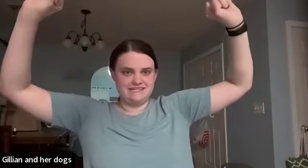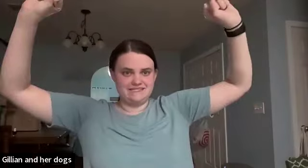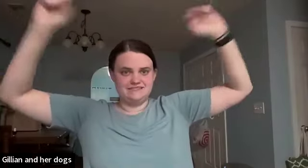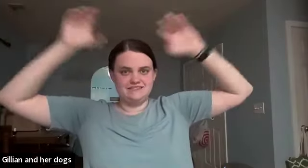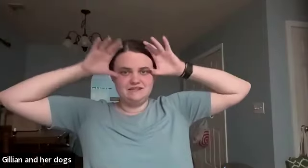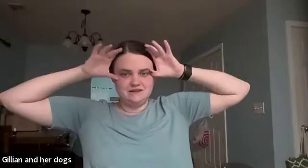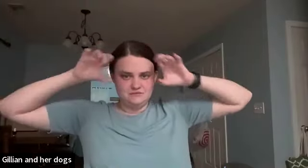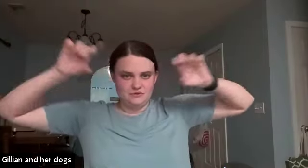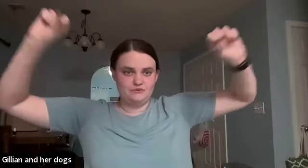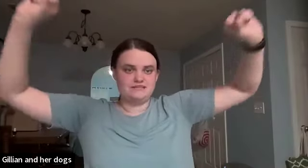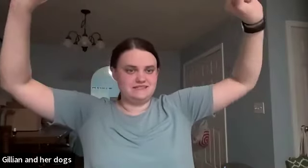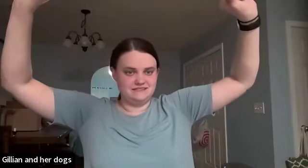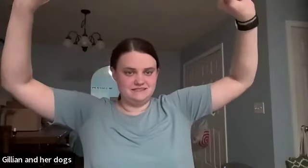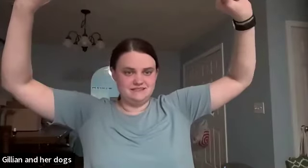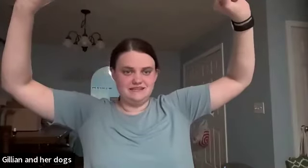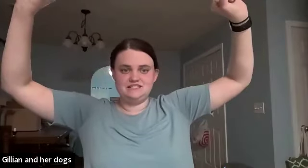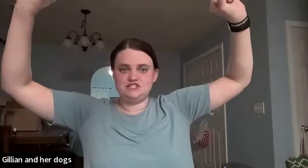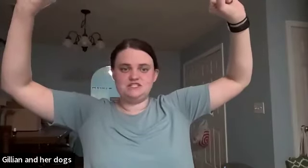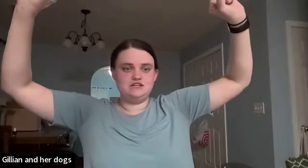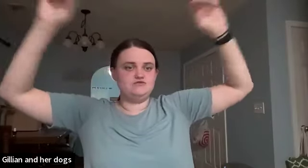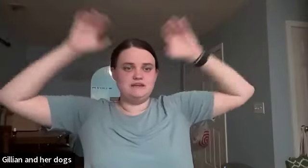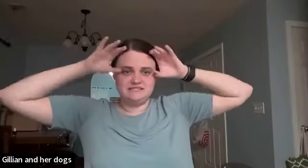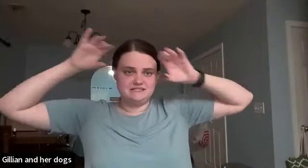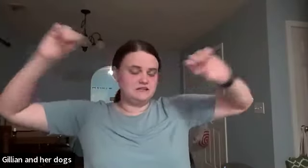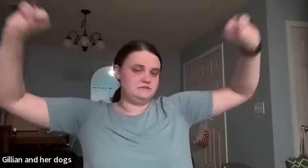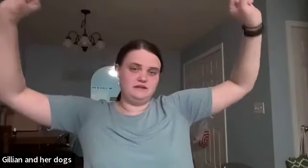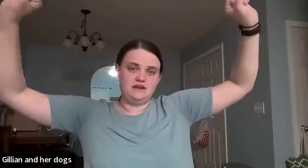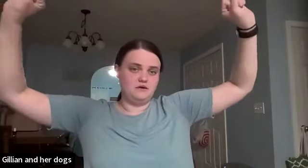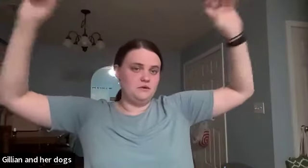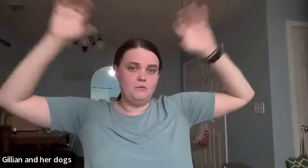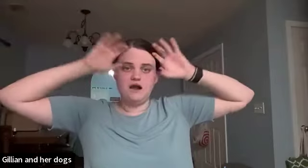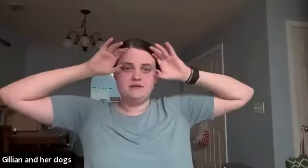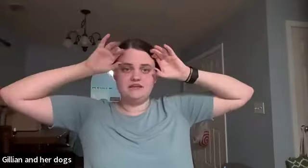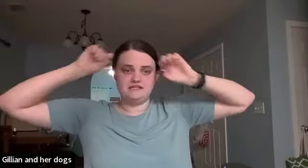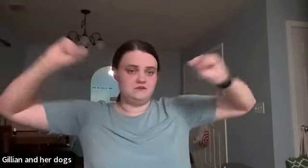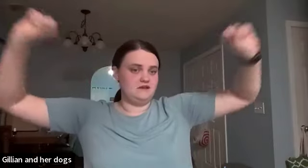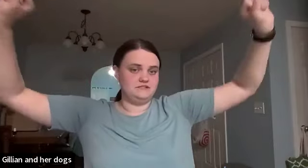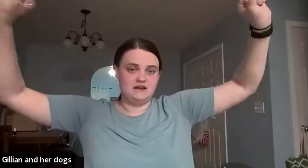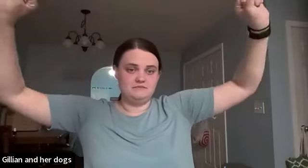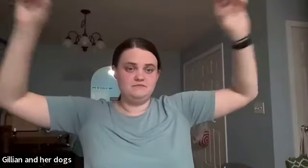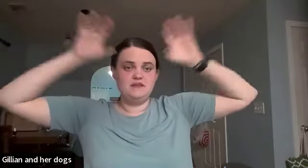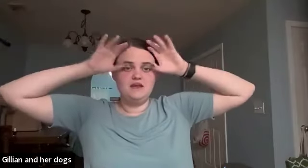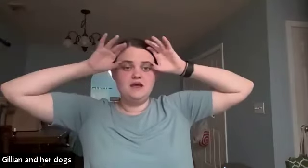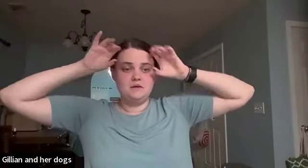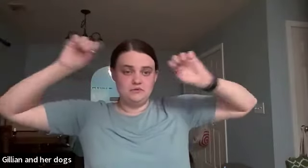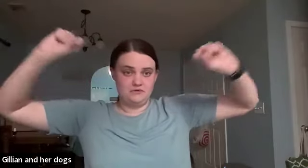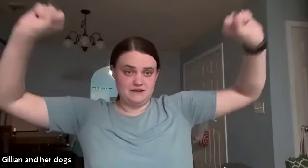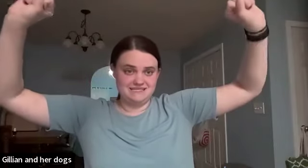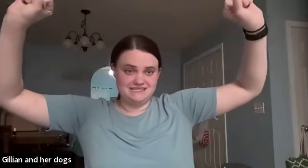President. President. It is just the craziest sign to me. I don't know why, but it gets me every time.